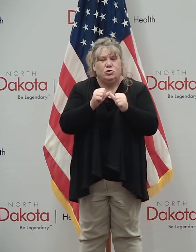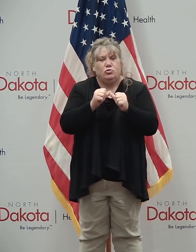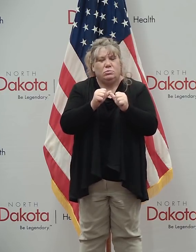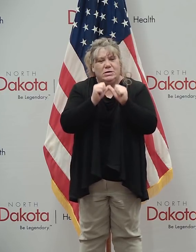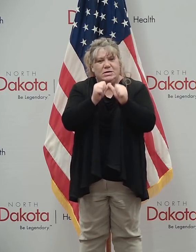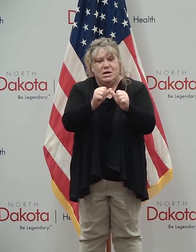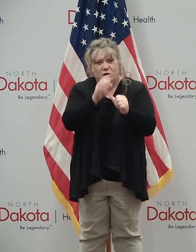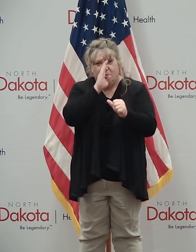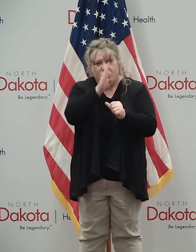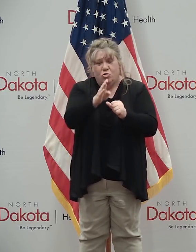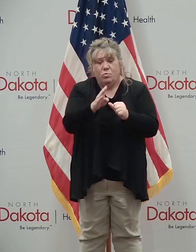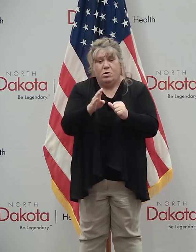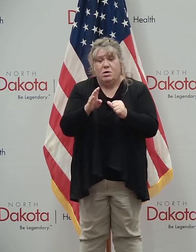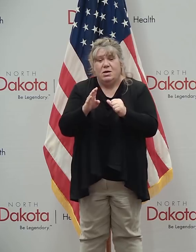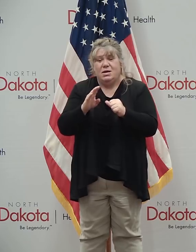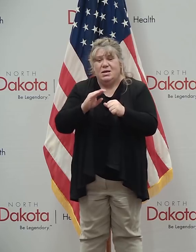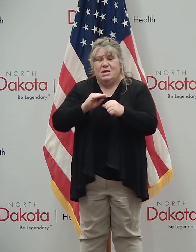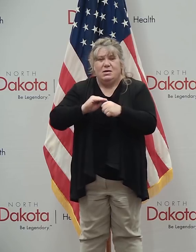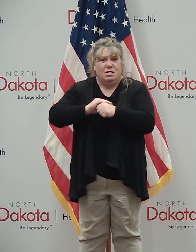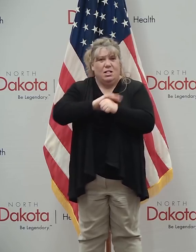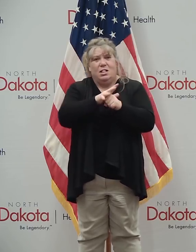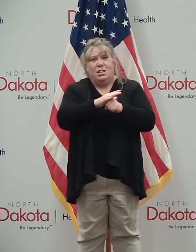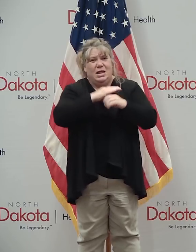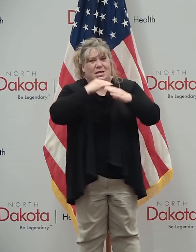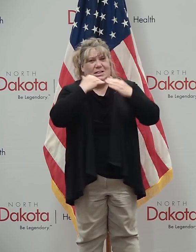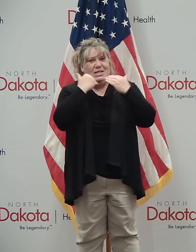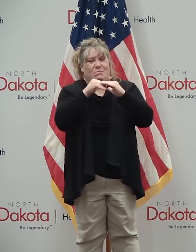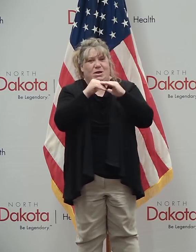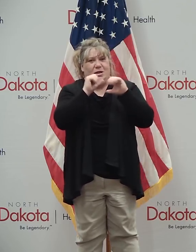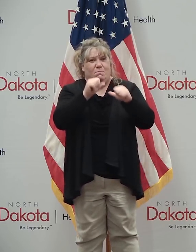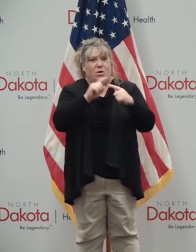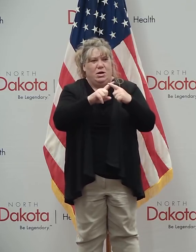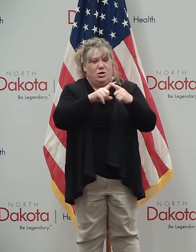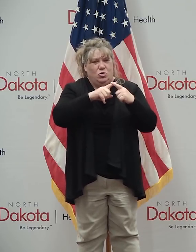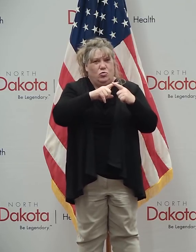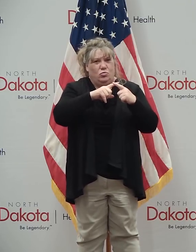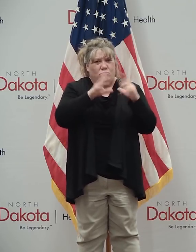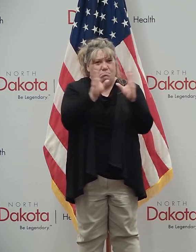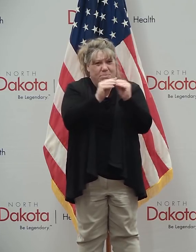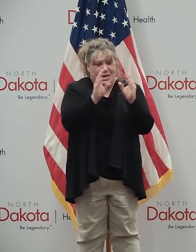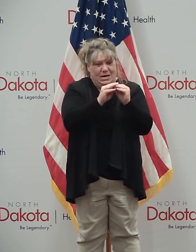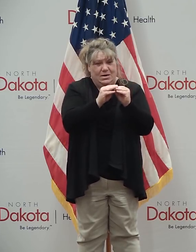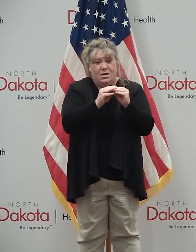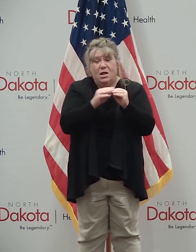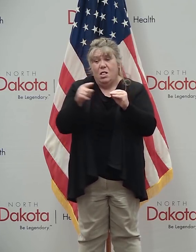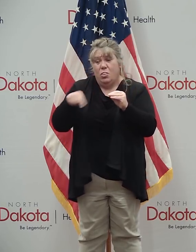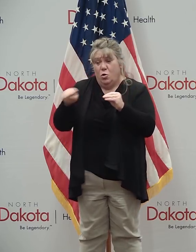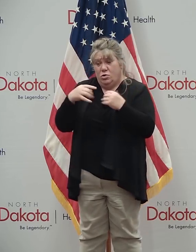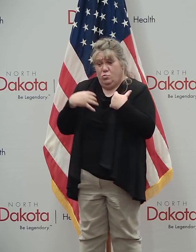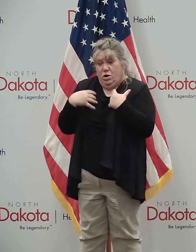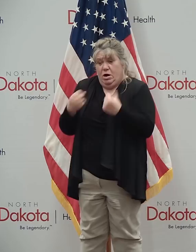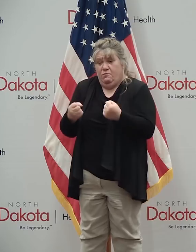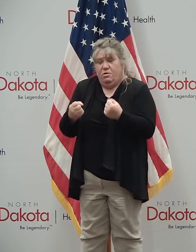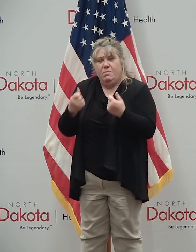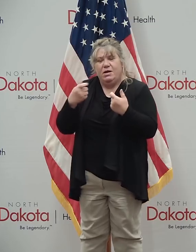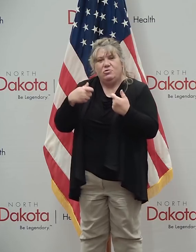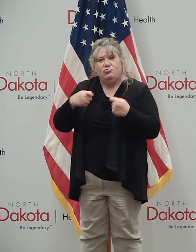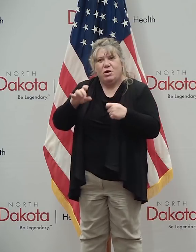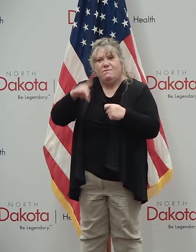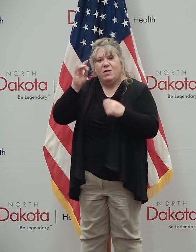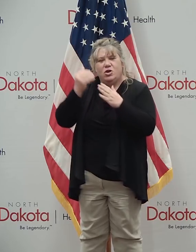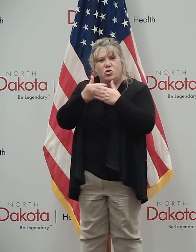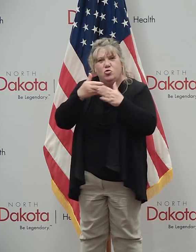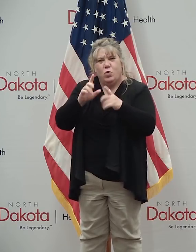has limited the ability to interact in face-to-face settings, those in recovery may search for new ways to access support